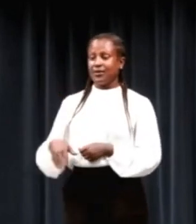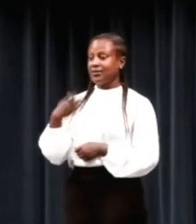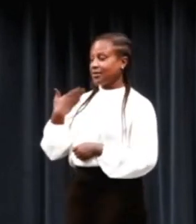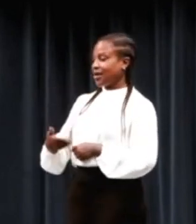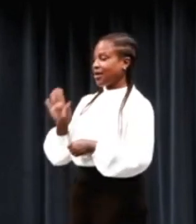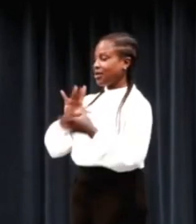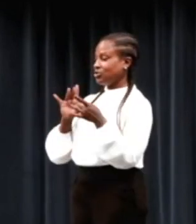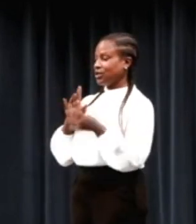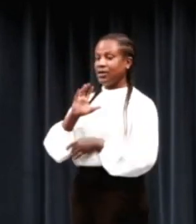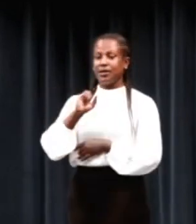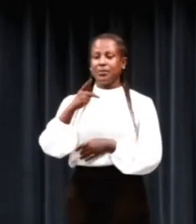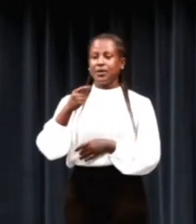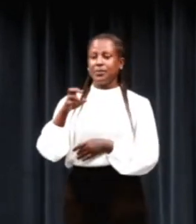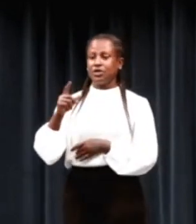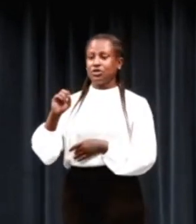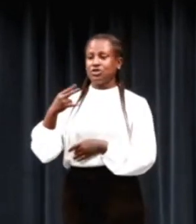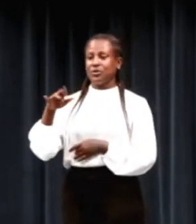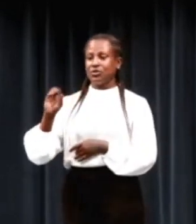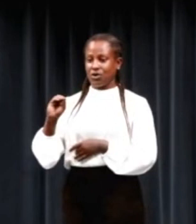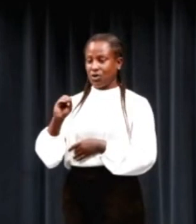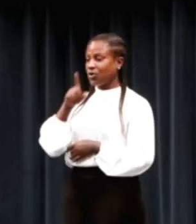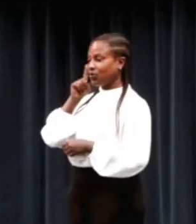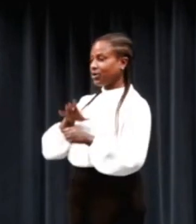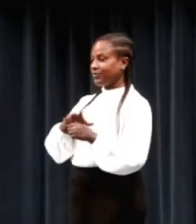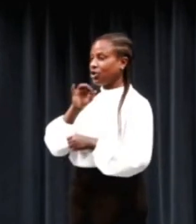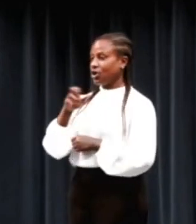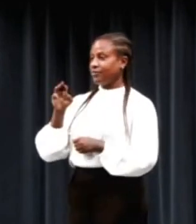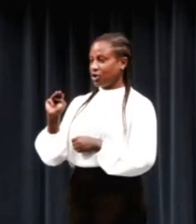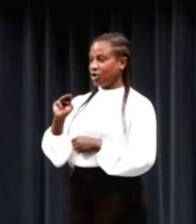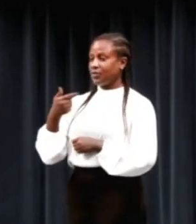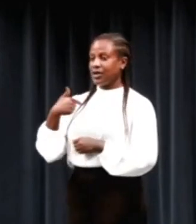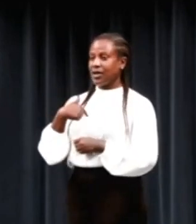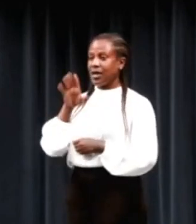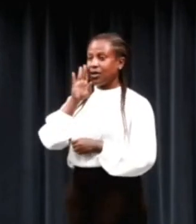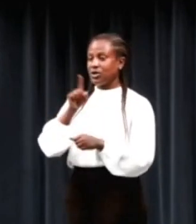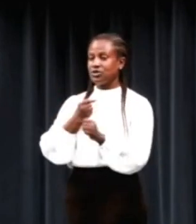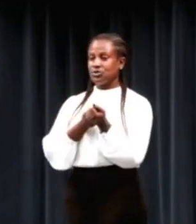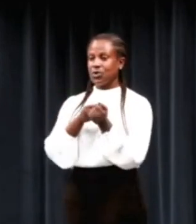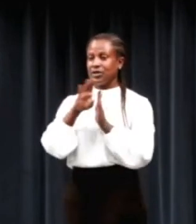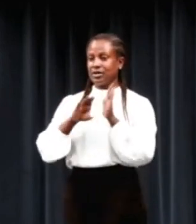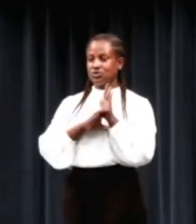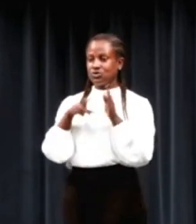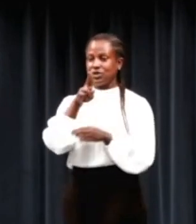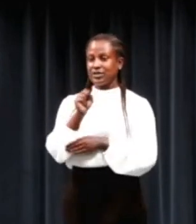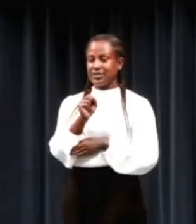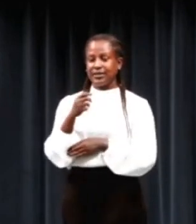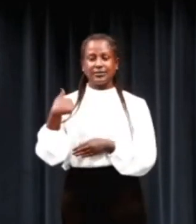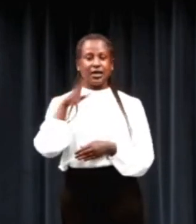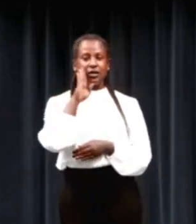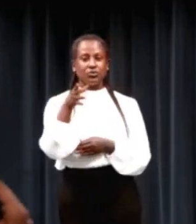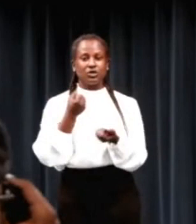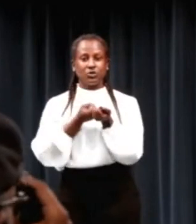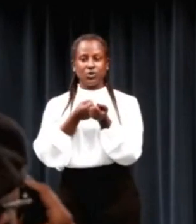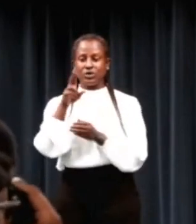I. State your name. Peter Shapiro. Do solemnly affirm. Do solemnly affirm. That I will support the Constitution of the United States. That I will support